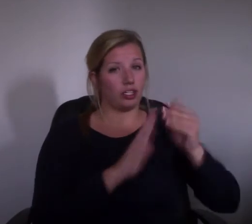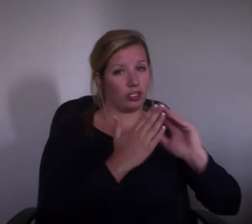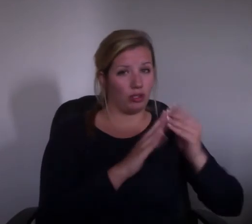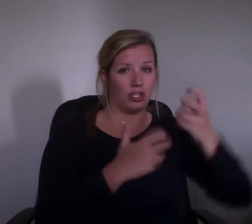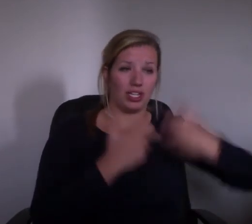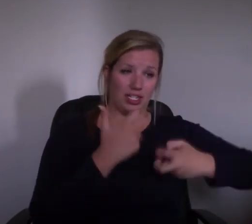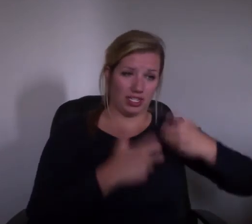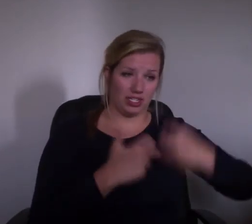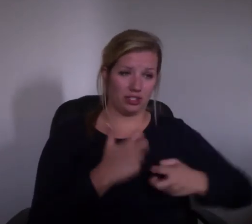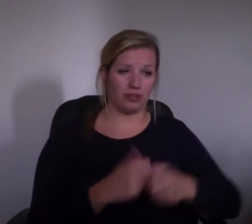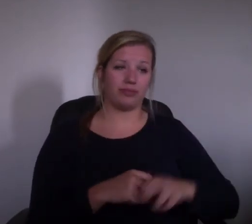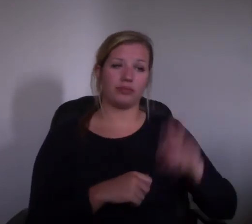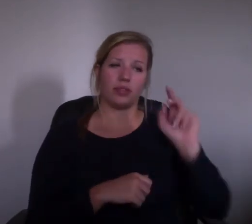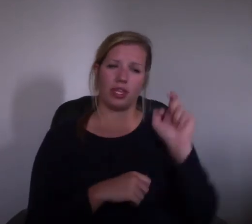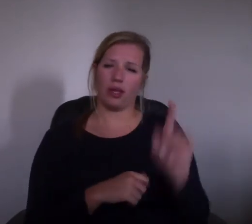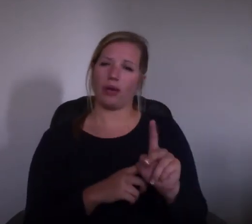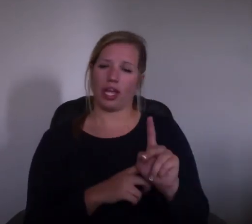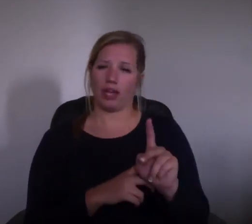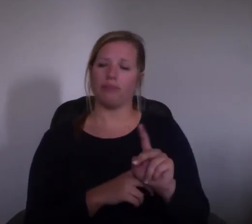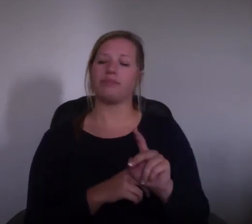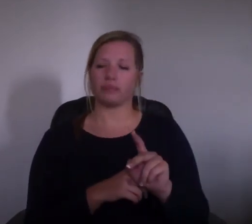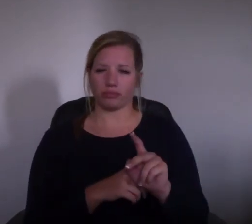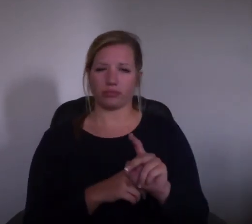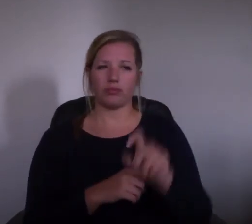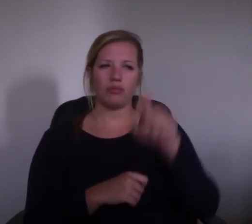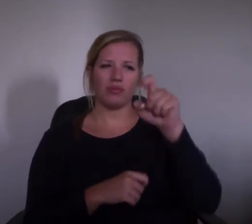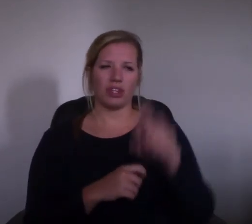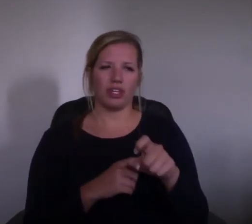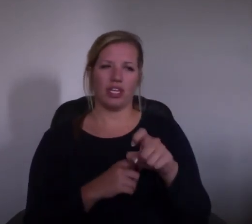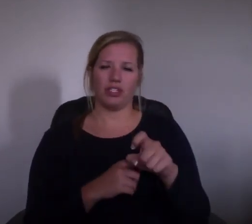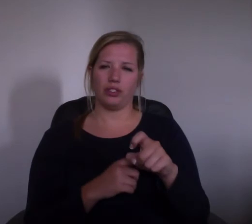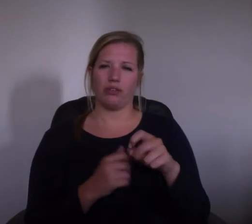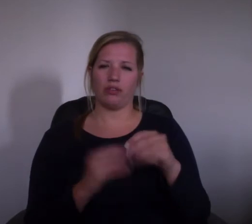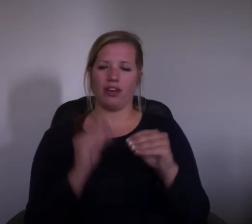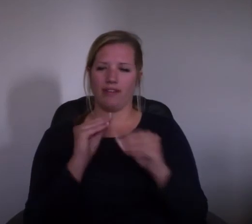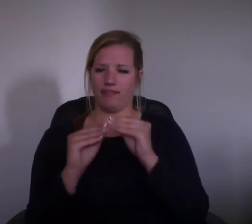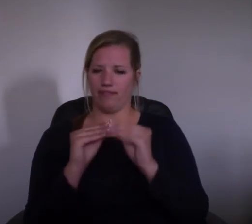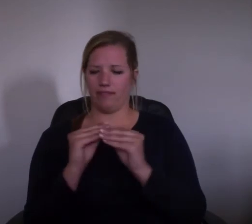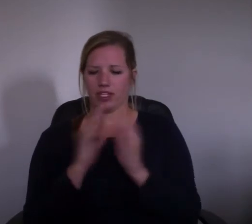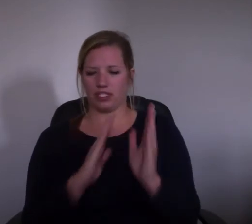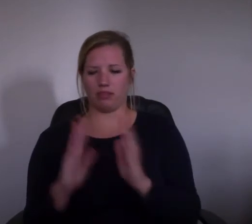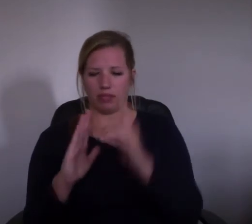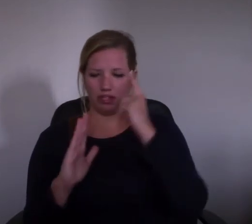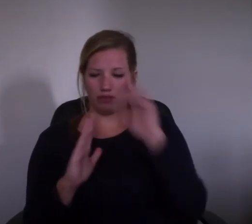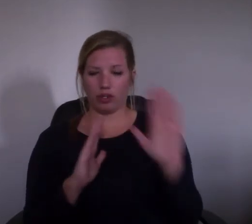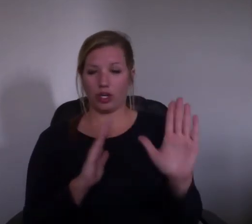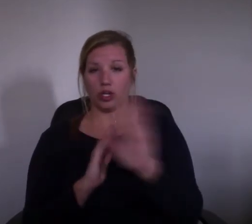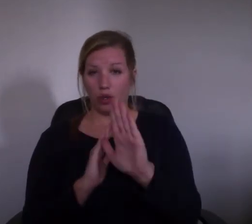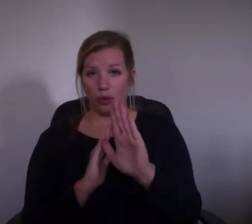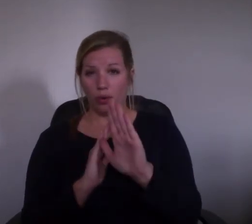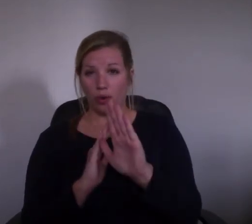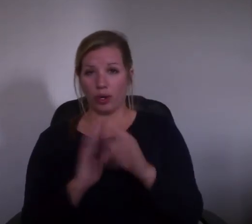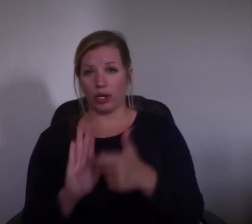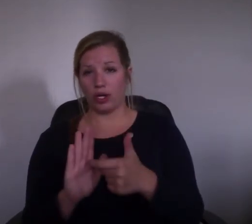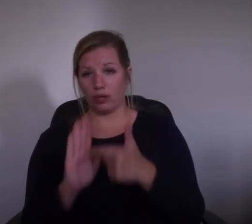Okay, tailor the plan to your needs. Take into account the different ages of your members of your family, their dietary